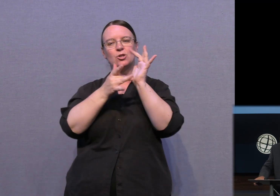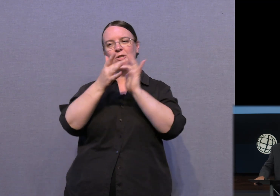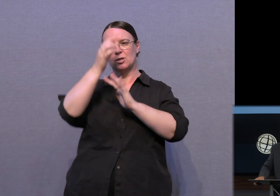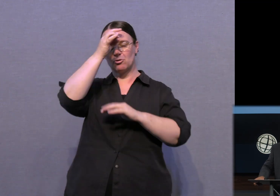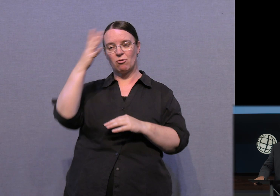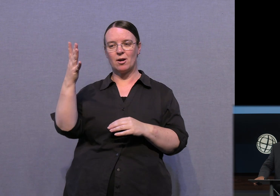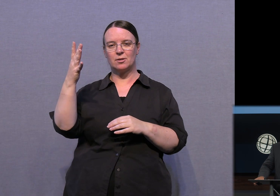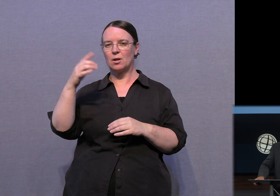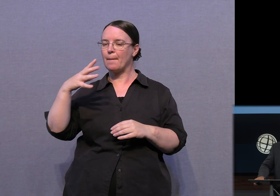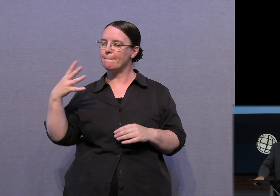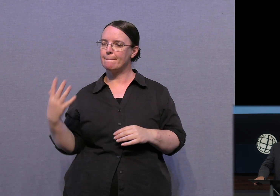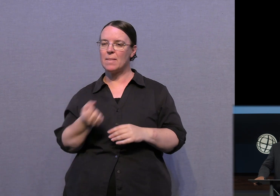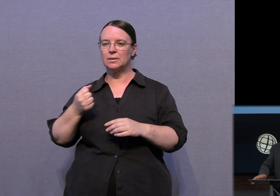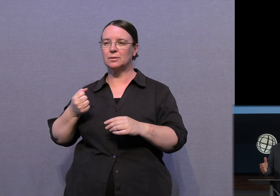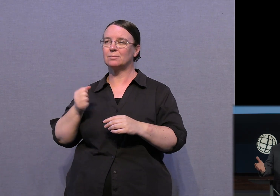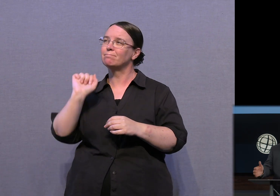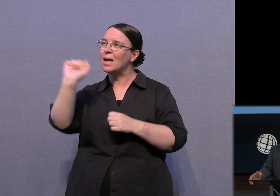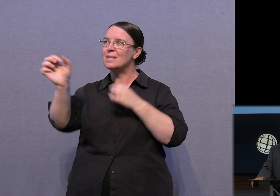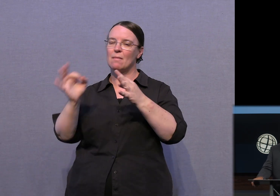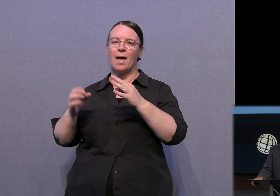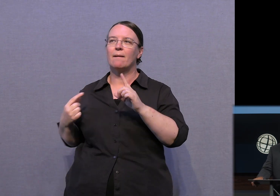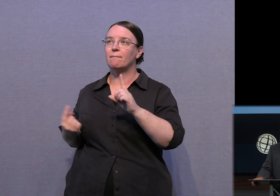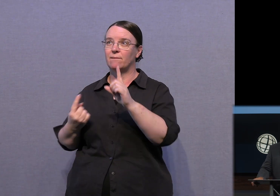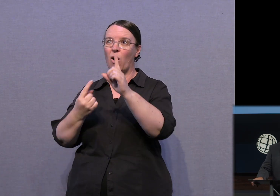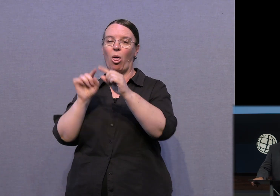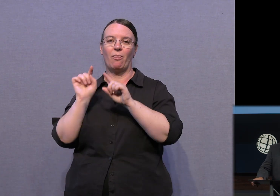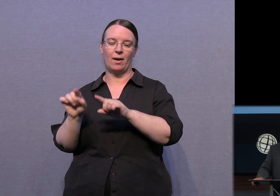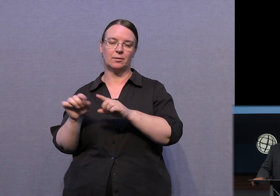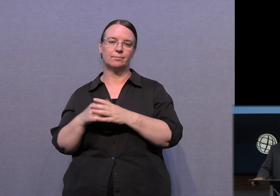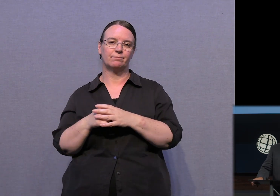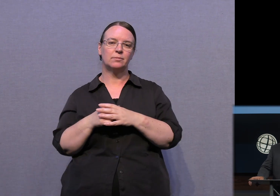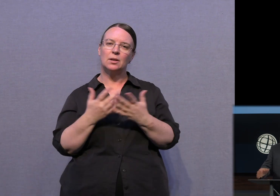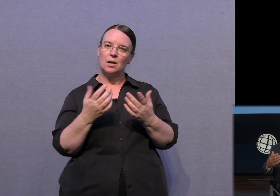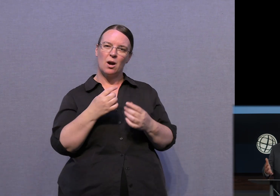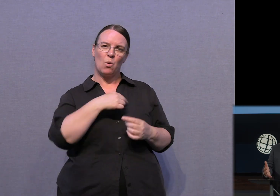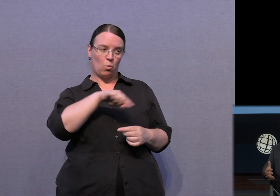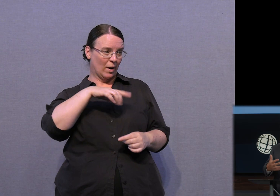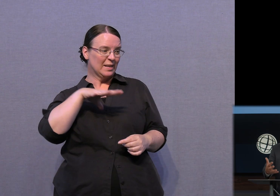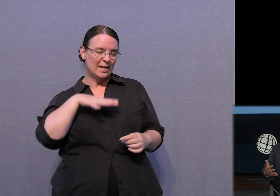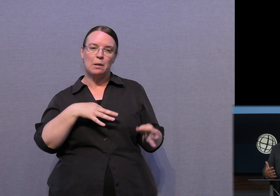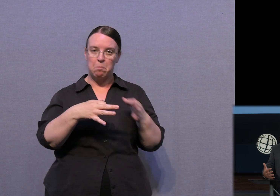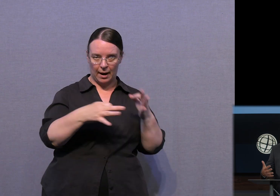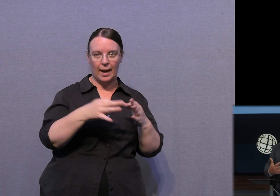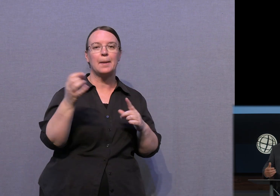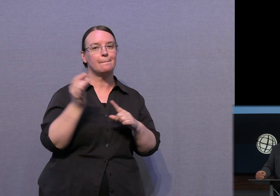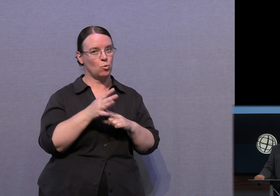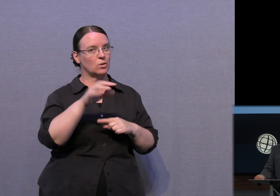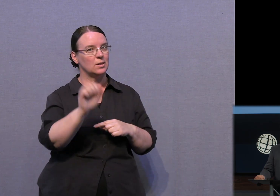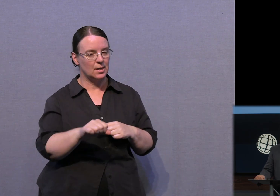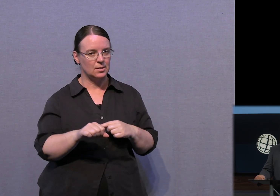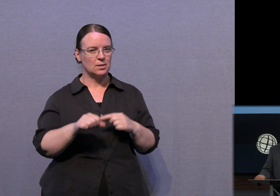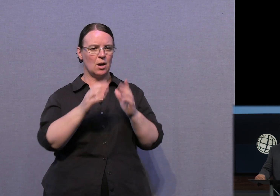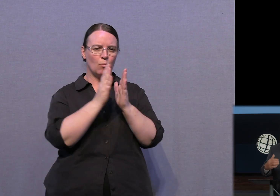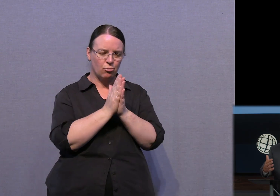plan. Yes, it is important for us to make plans. I firmly believe that. We should pray, study, take counsel